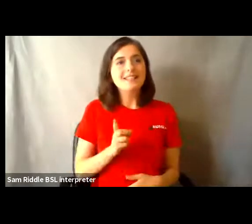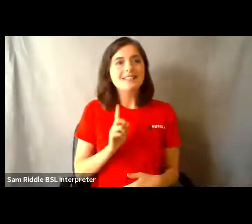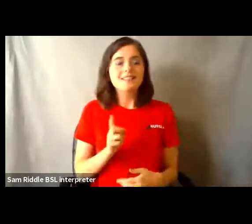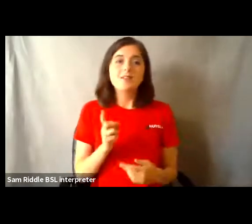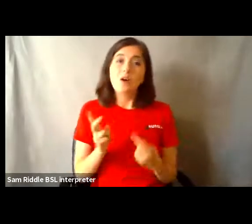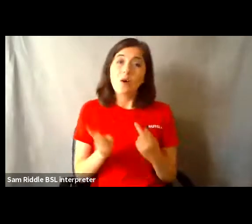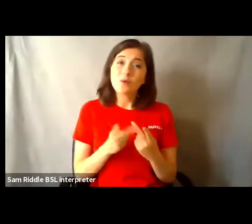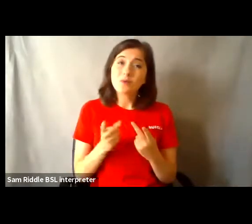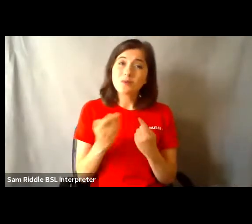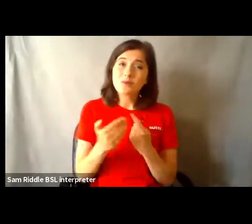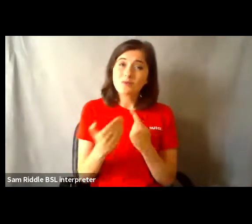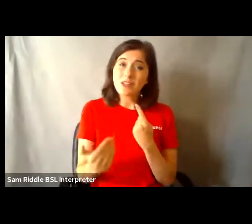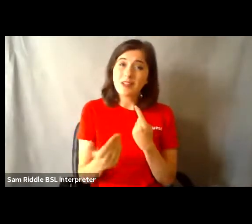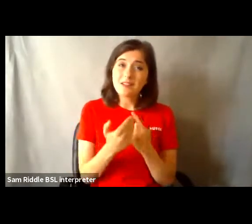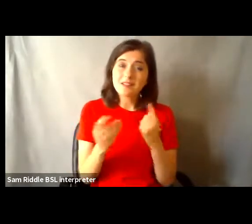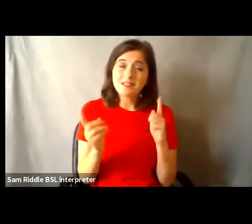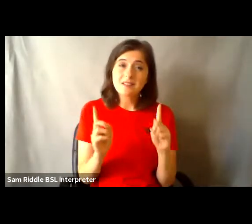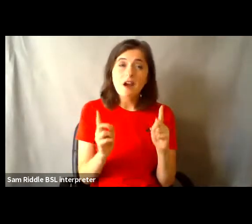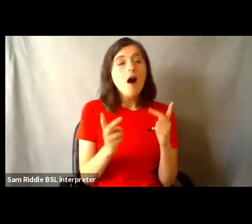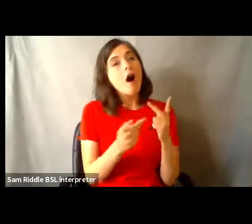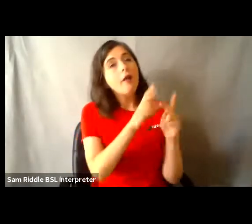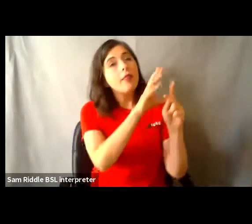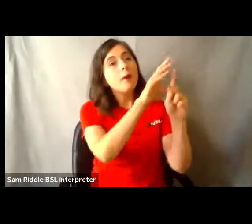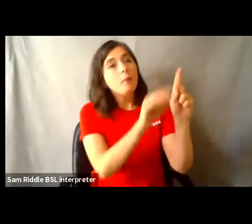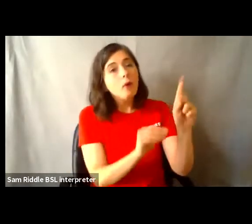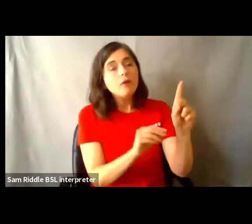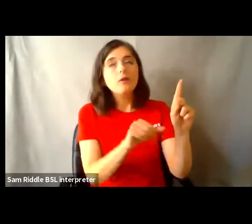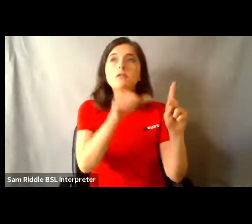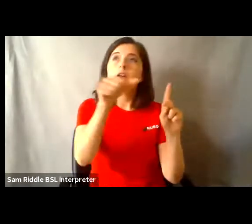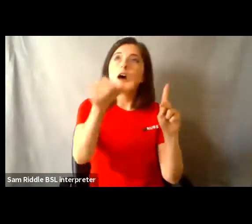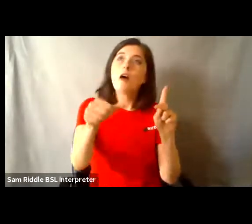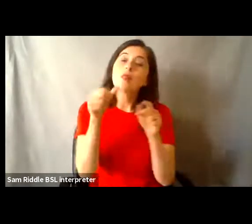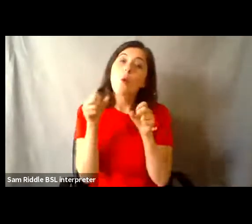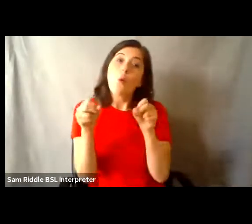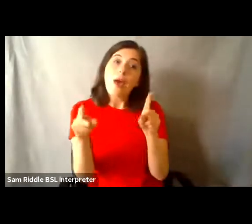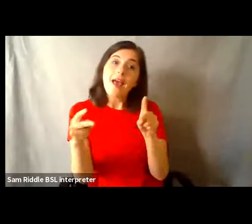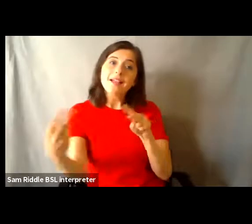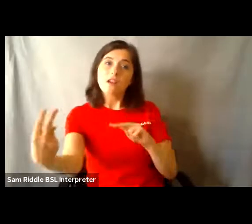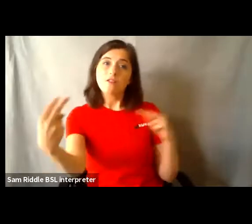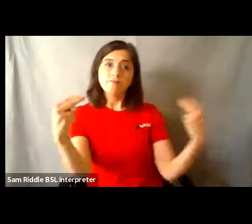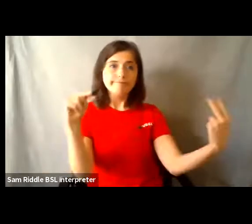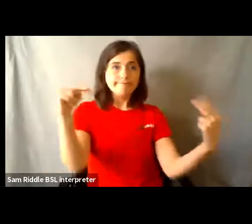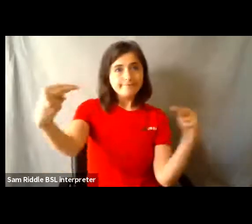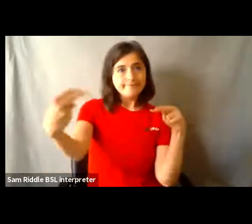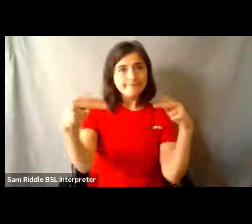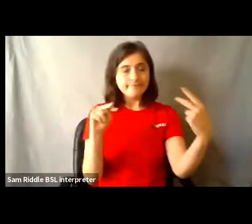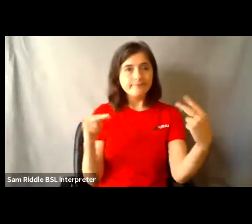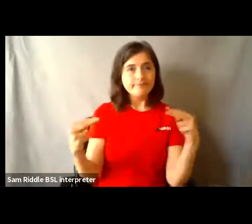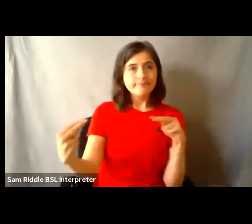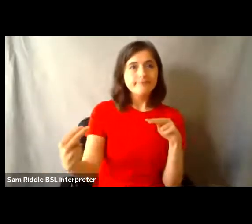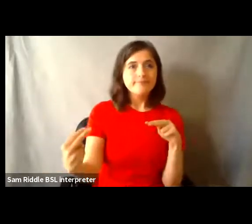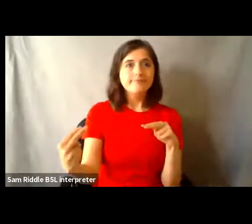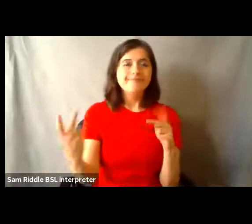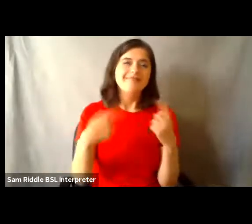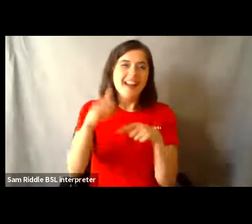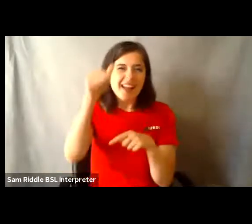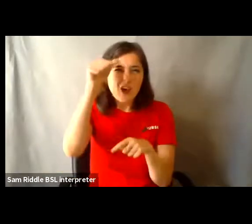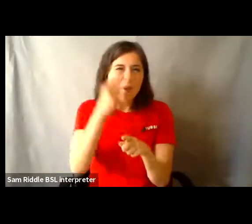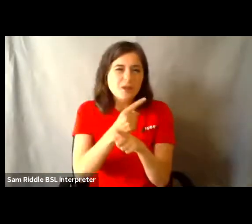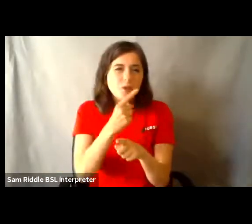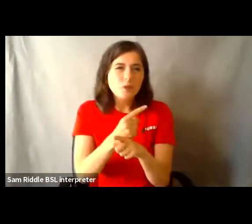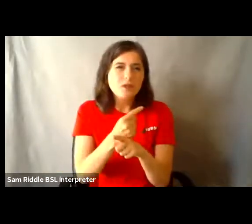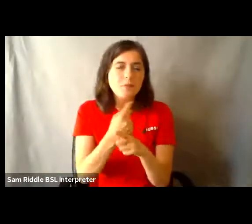realize that other models, other ways of looking at things, sort of, I know we talked about it's